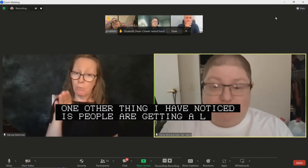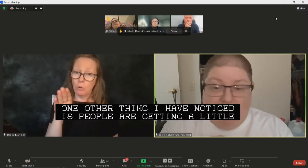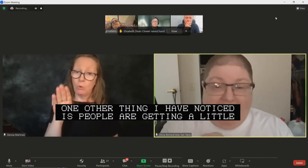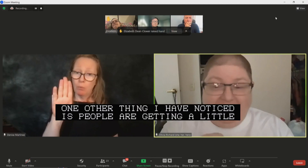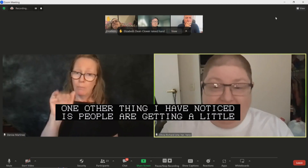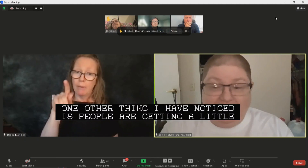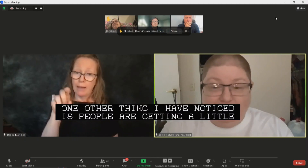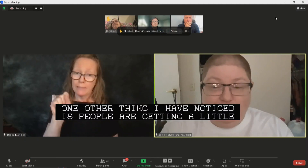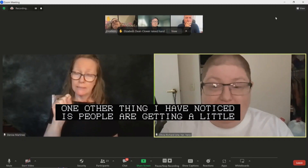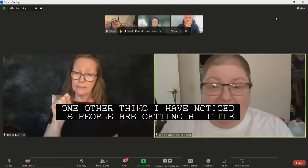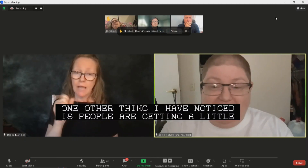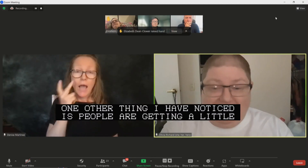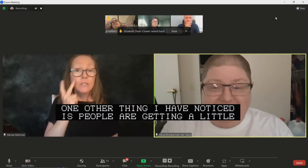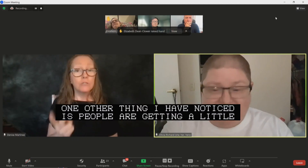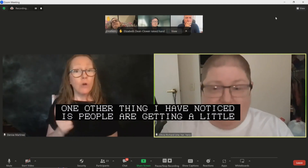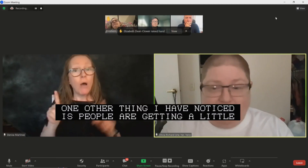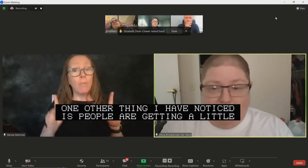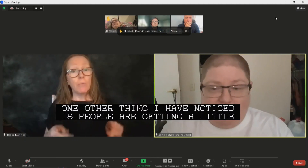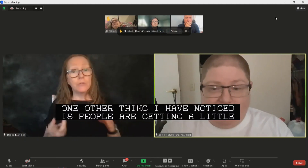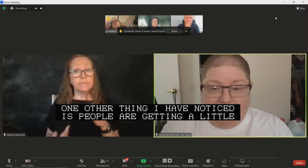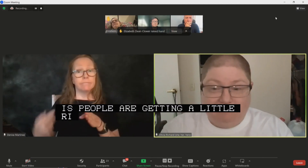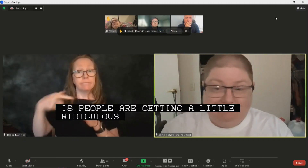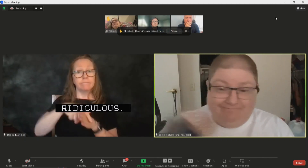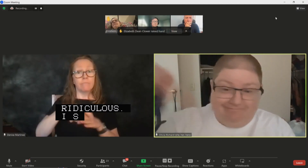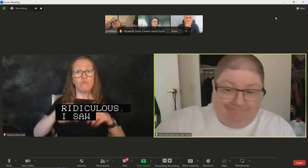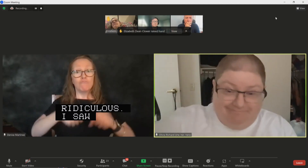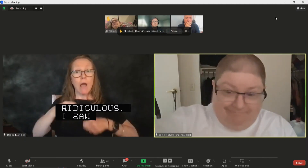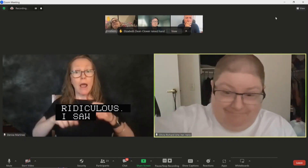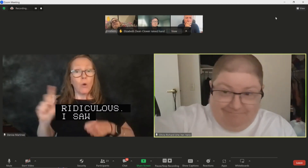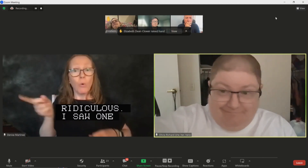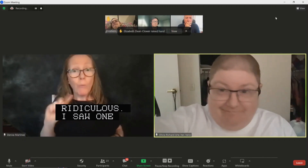one riding a blue bike in Star Market.